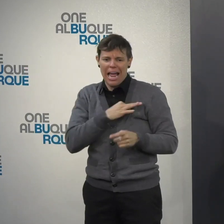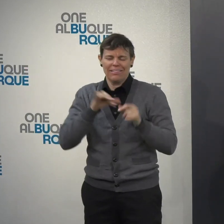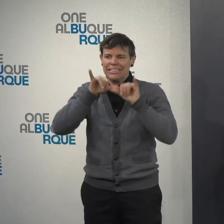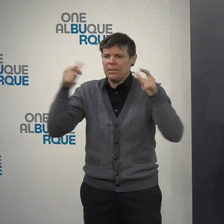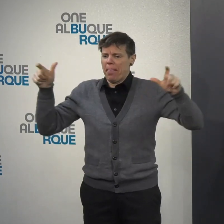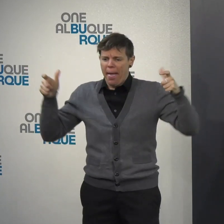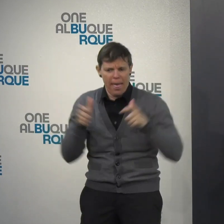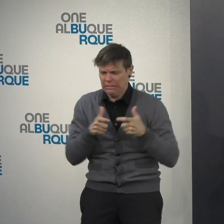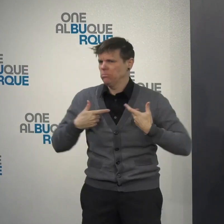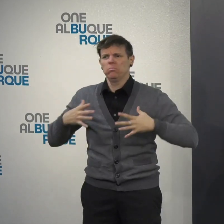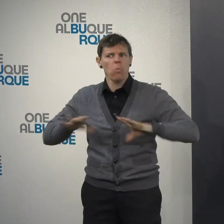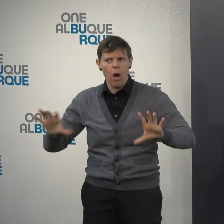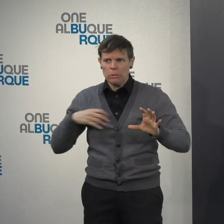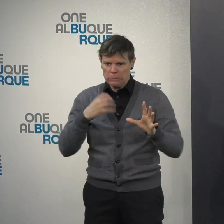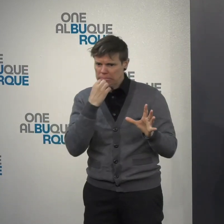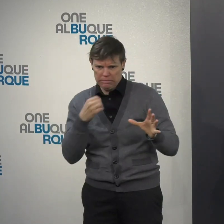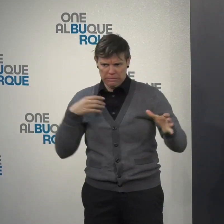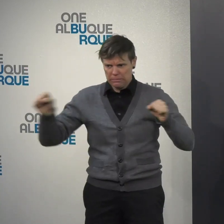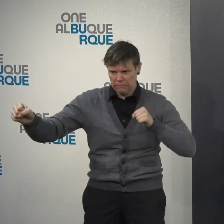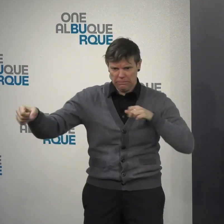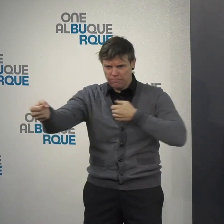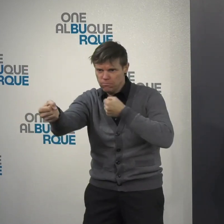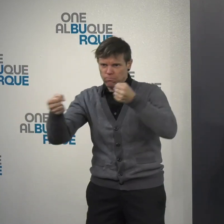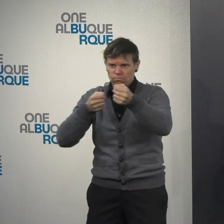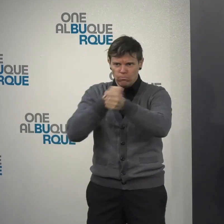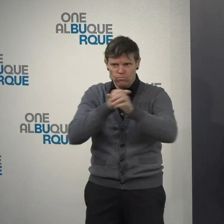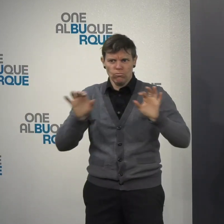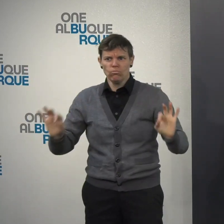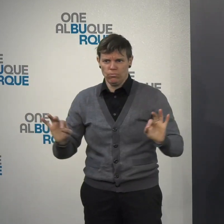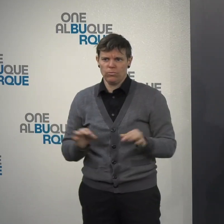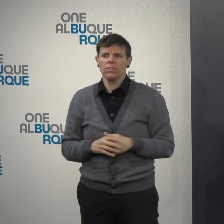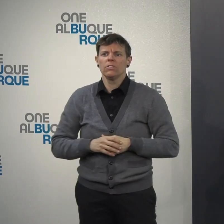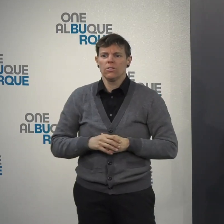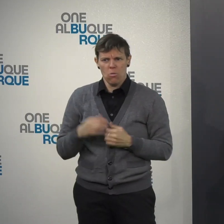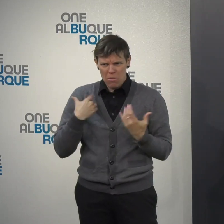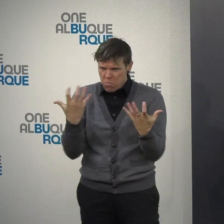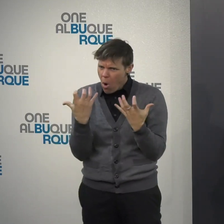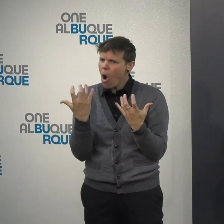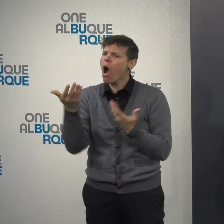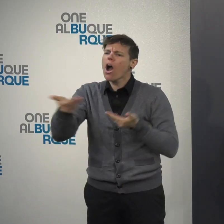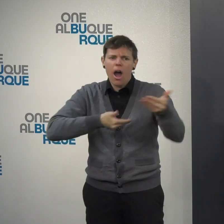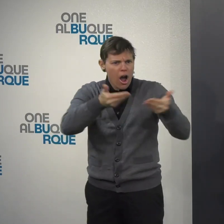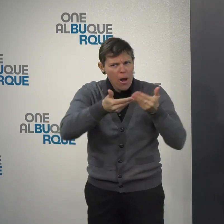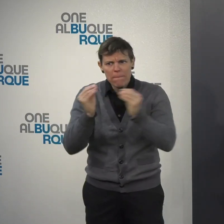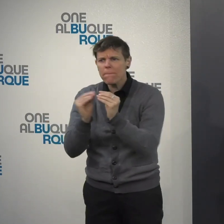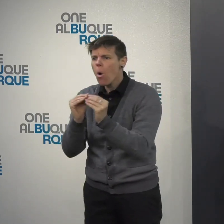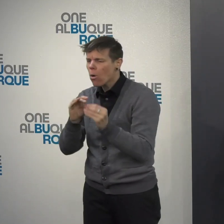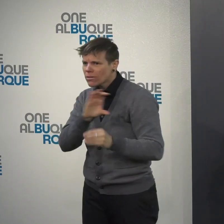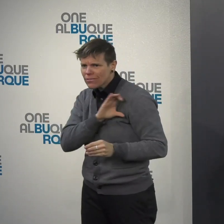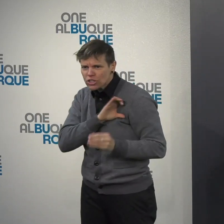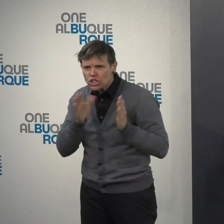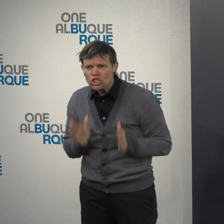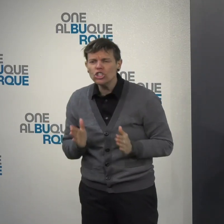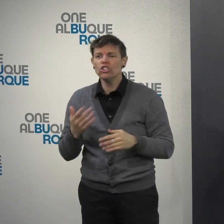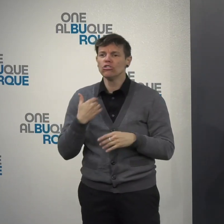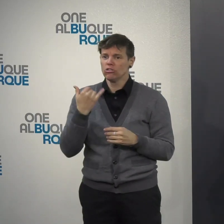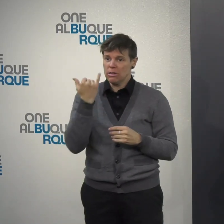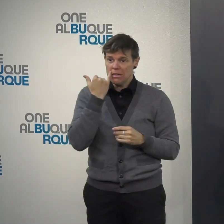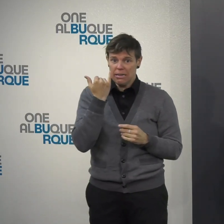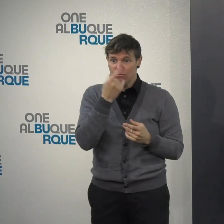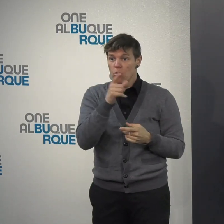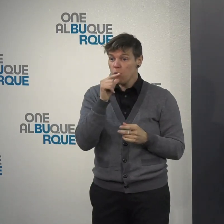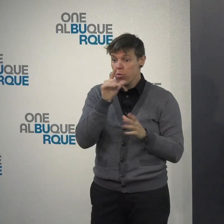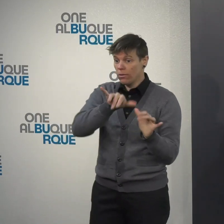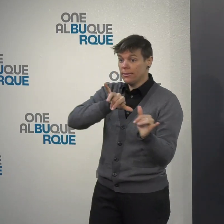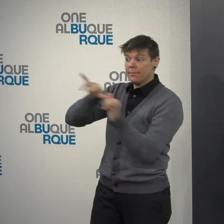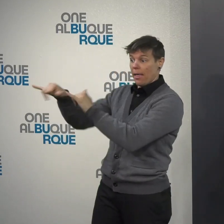It basically provides officers on deck to backfill any of these shifts or squads or units that are depleted because of this assessment process.